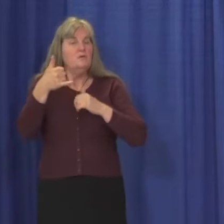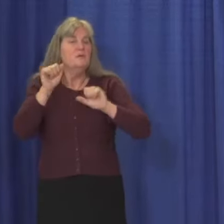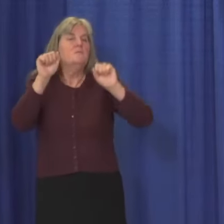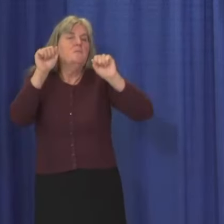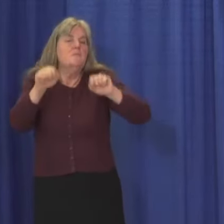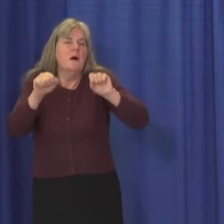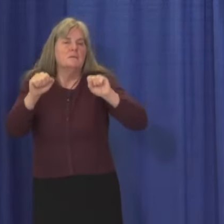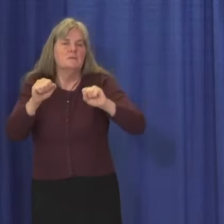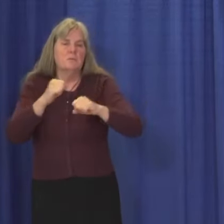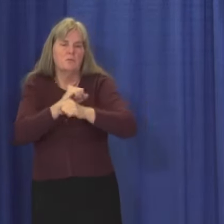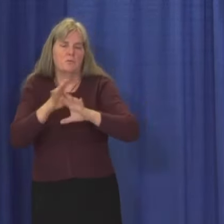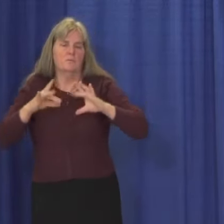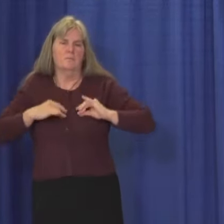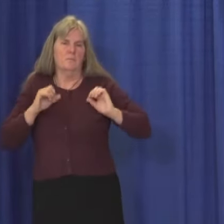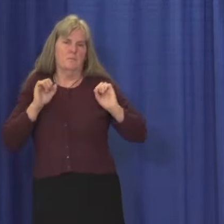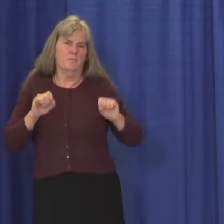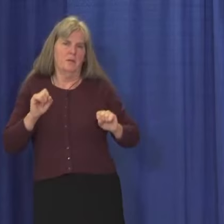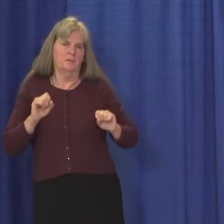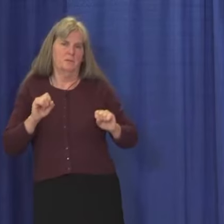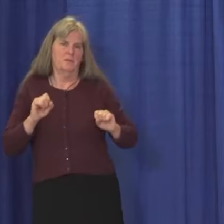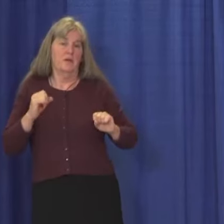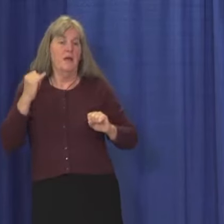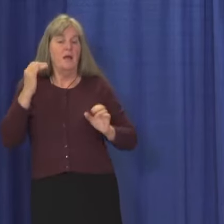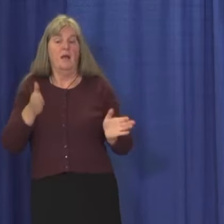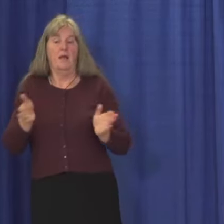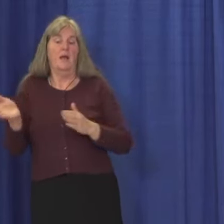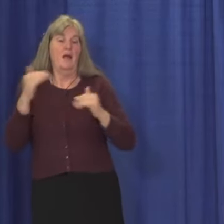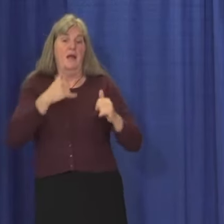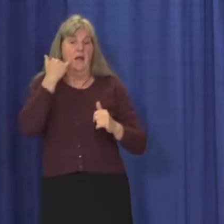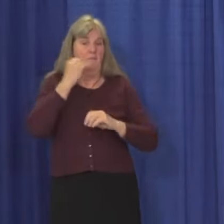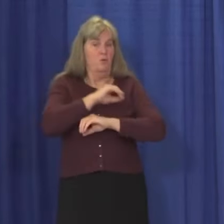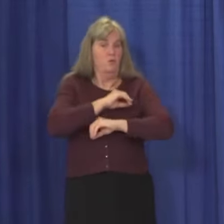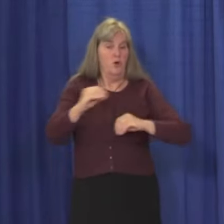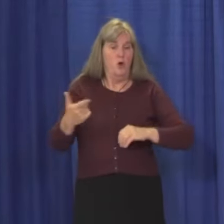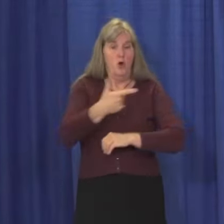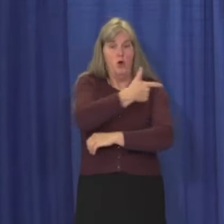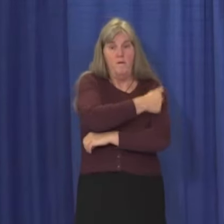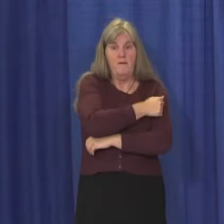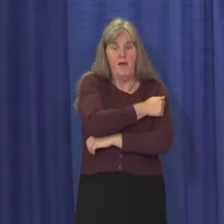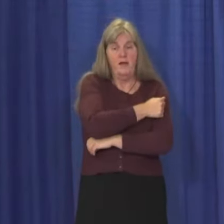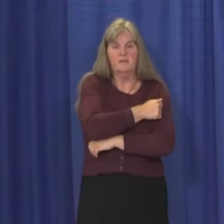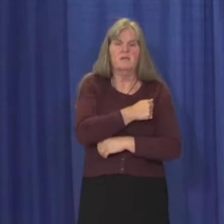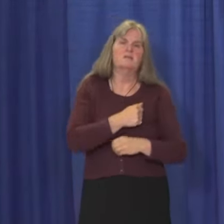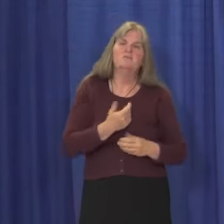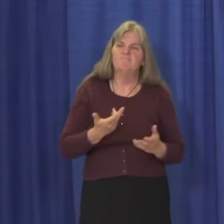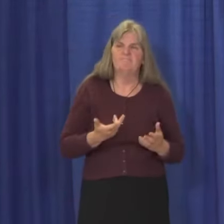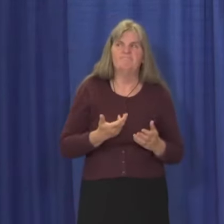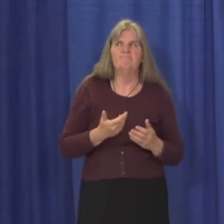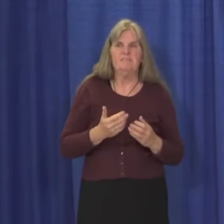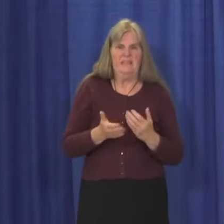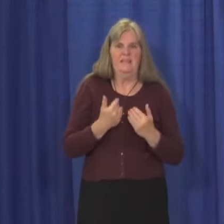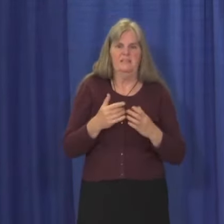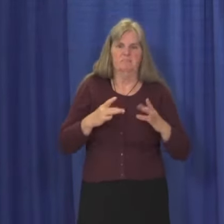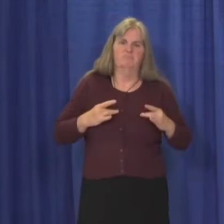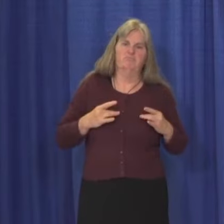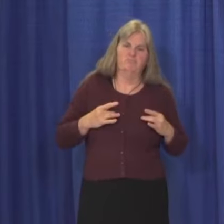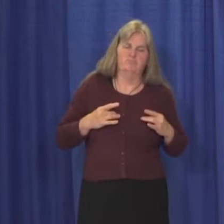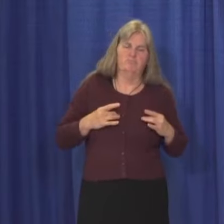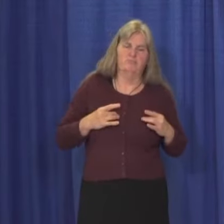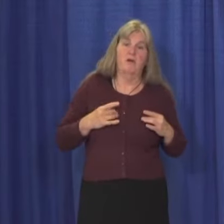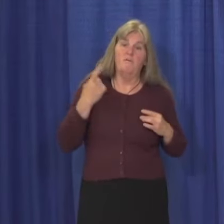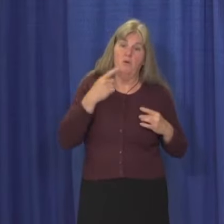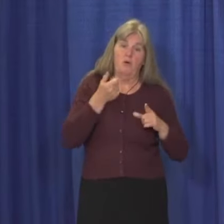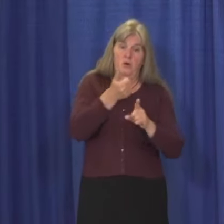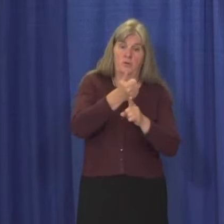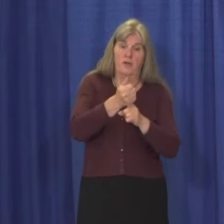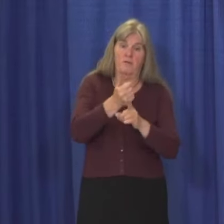infected. If you are unvaccinated, though, there is very little room for escape. To stay safe, you must follow all